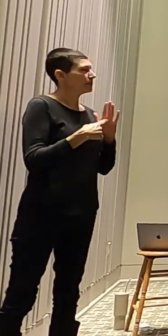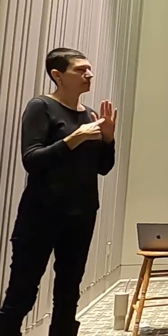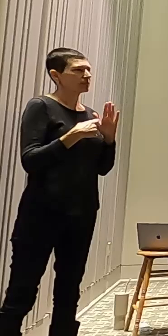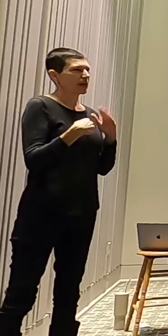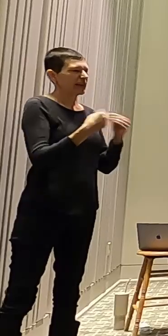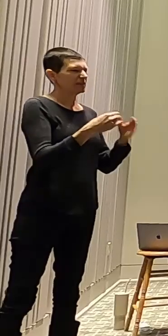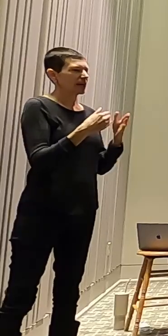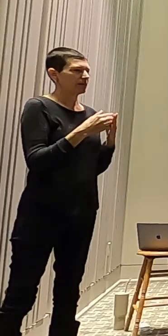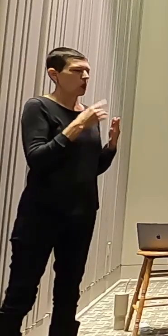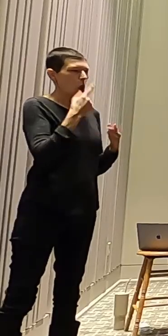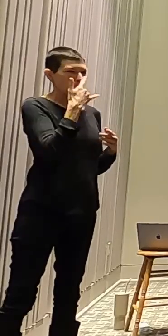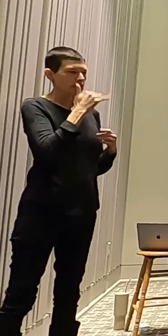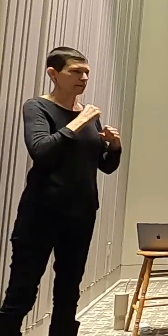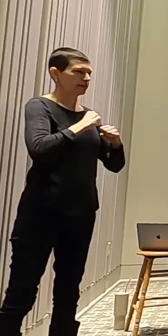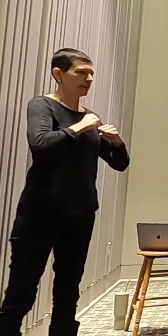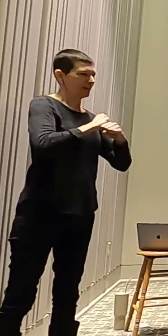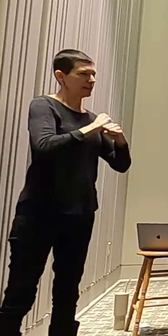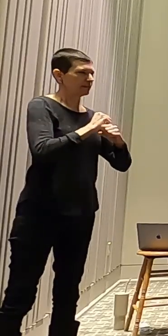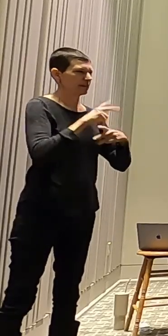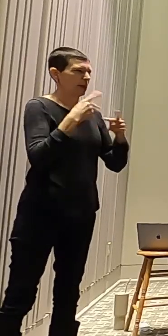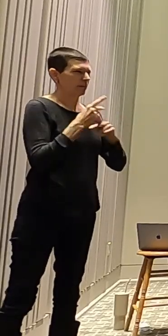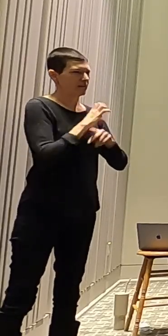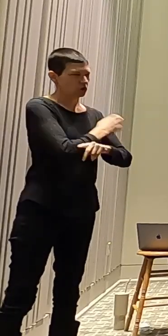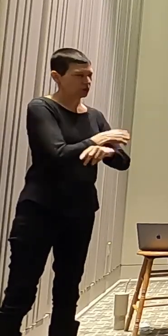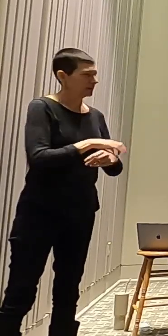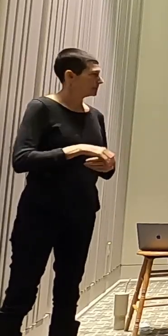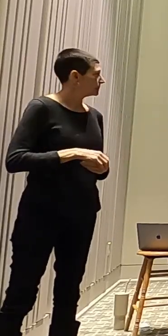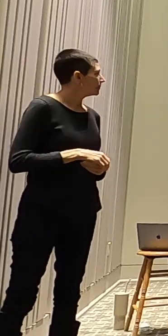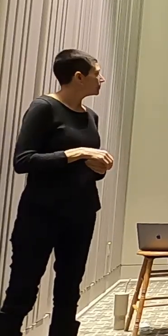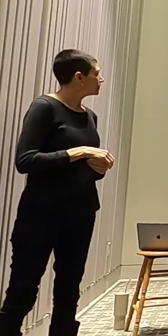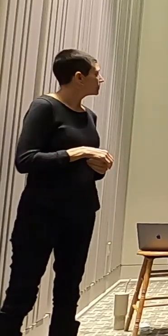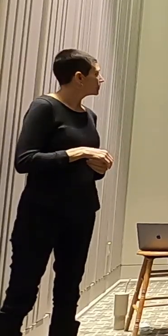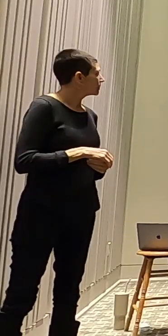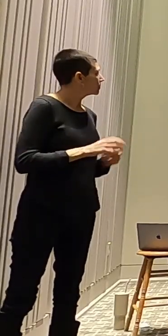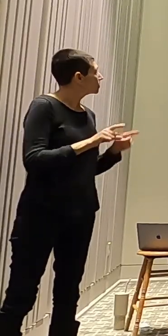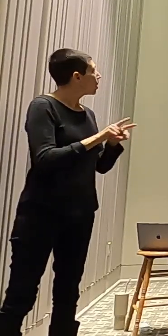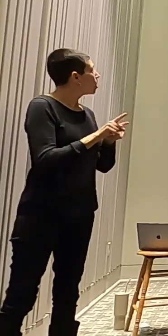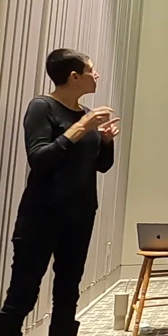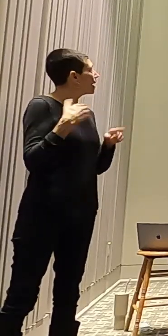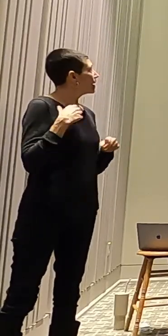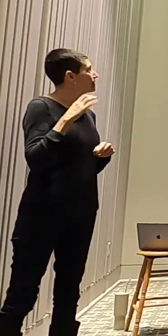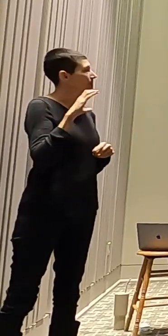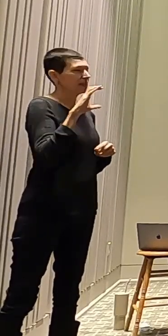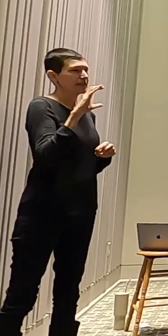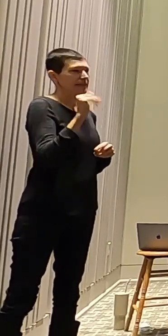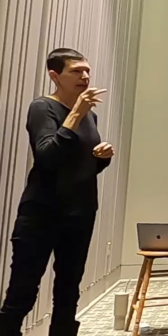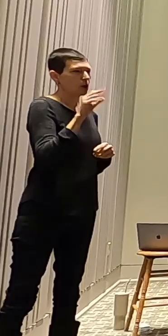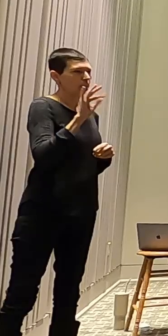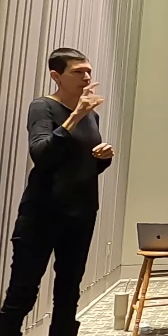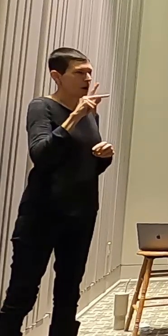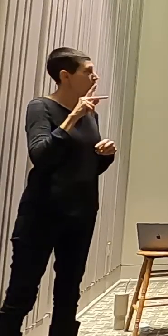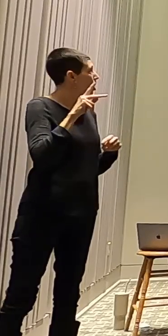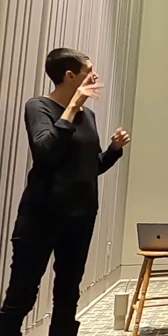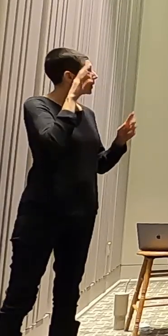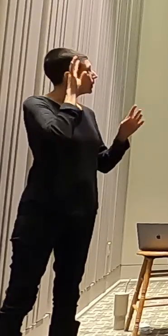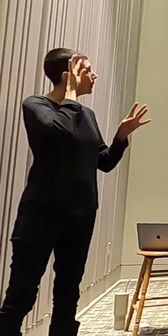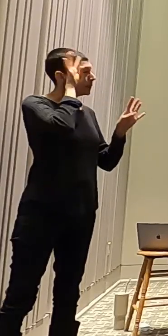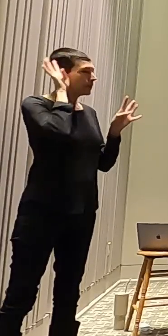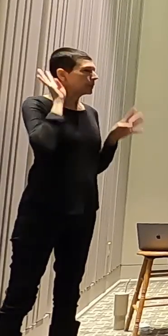a prickly defensive sort of energy. In addition, there is this cedar bark fringe that has been